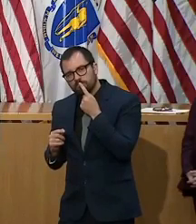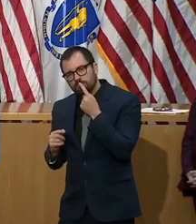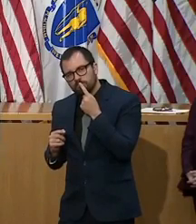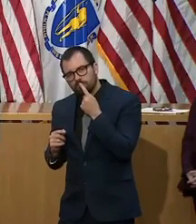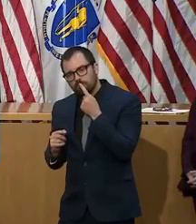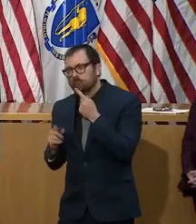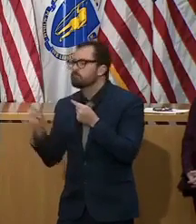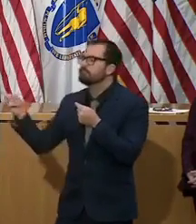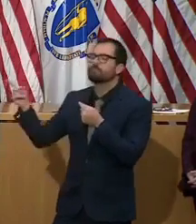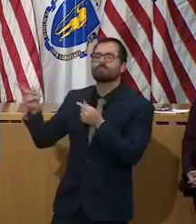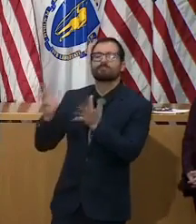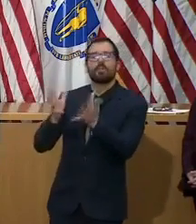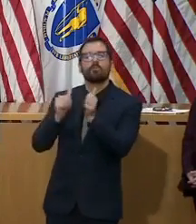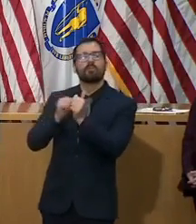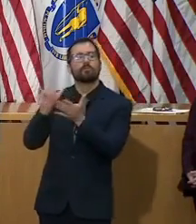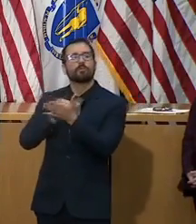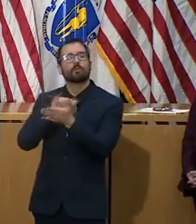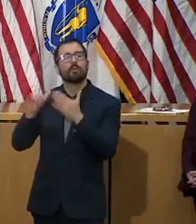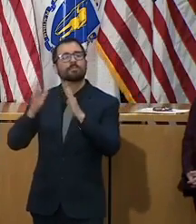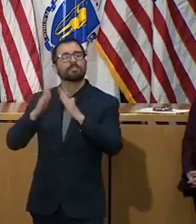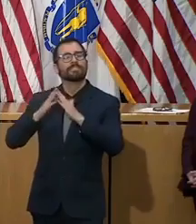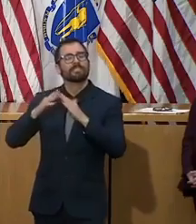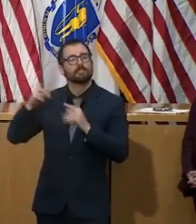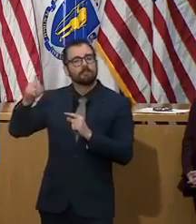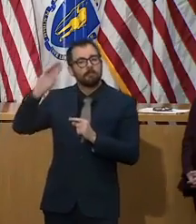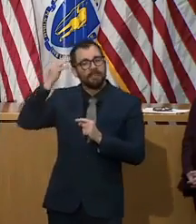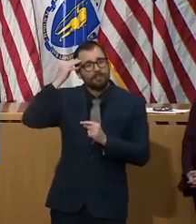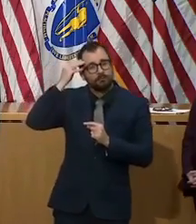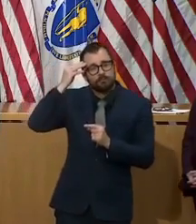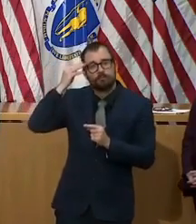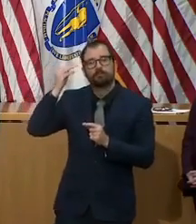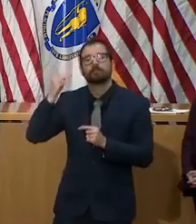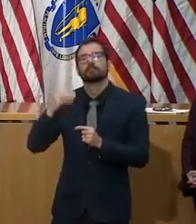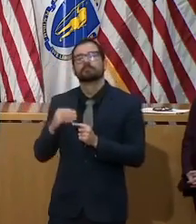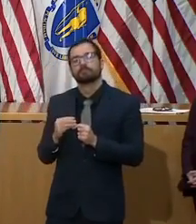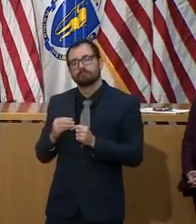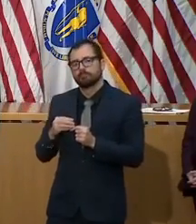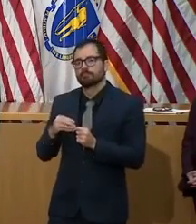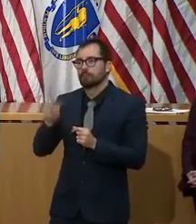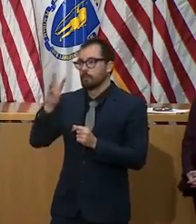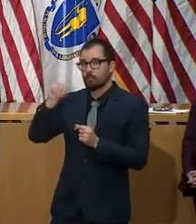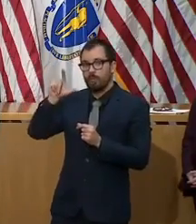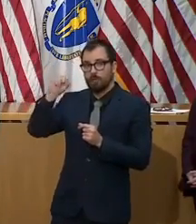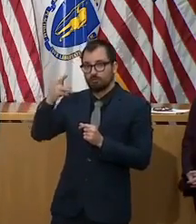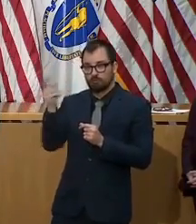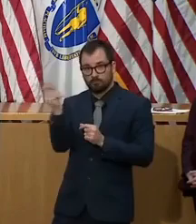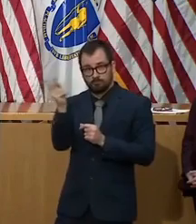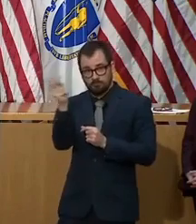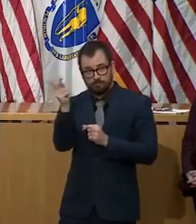Walsh all the time about all kinds of things, and